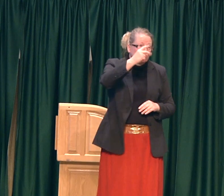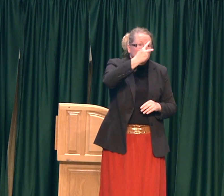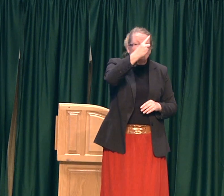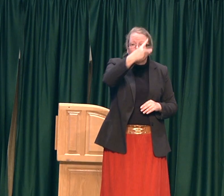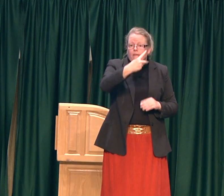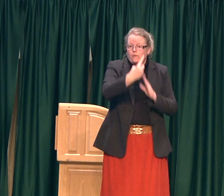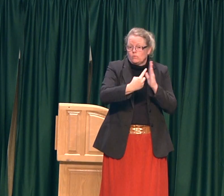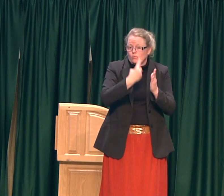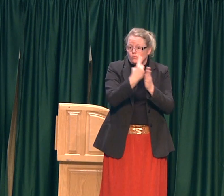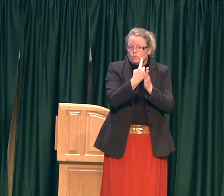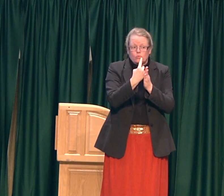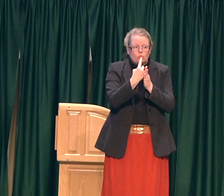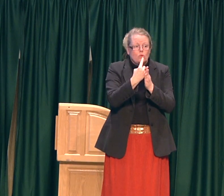The cost for an interpreter to travel